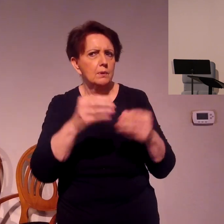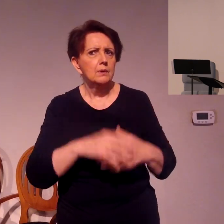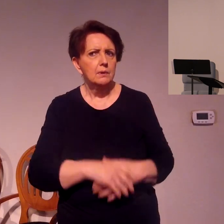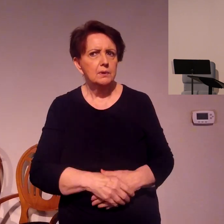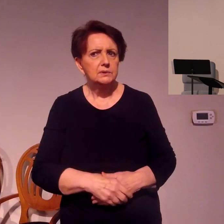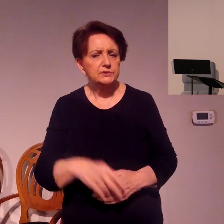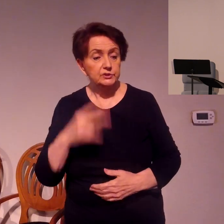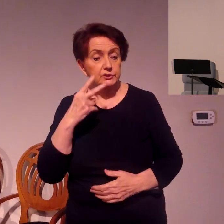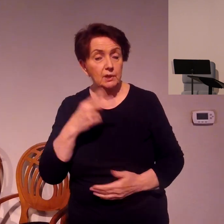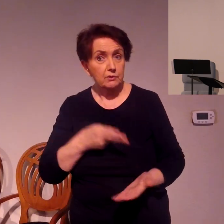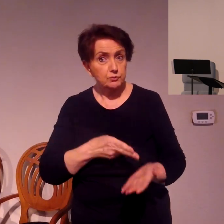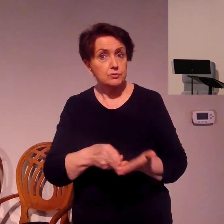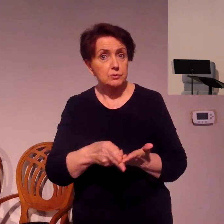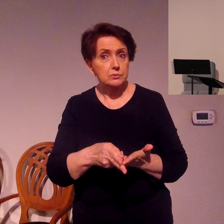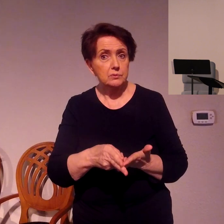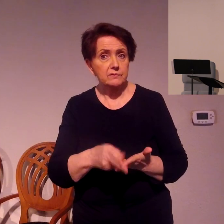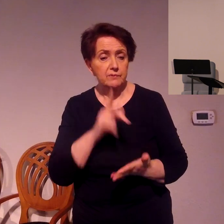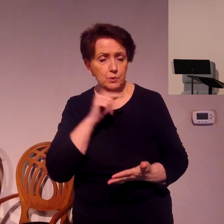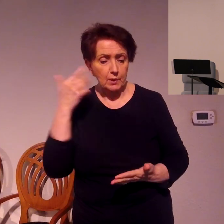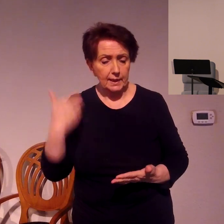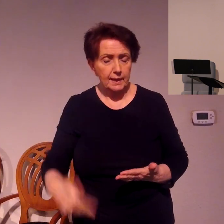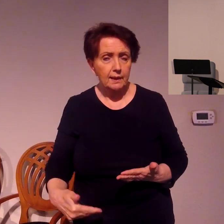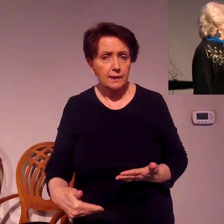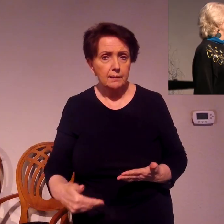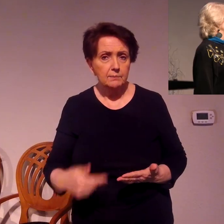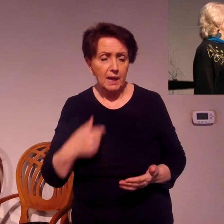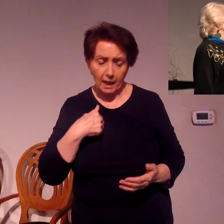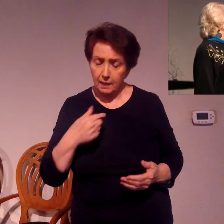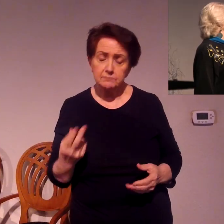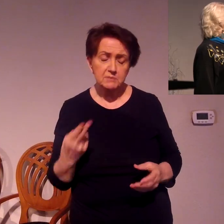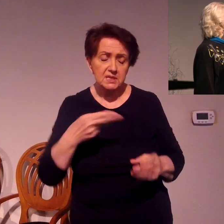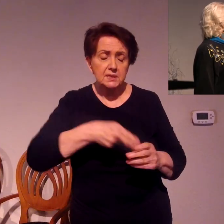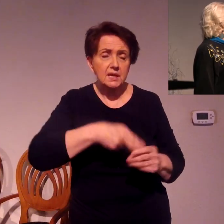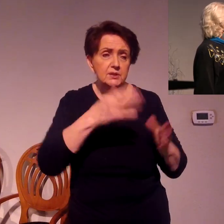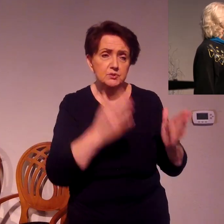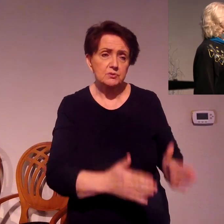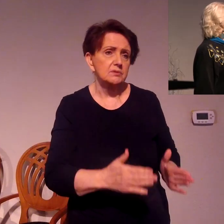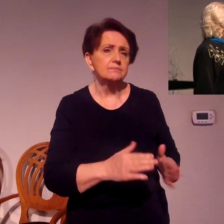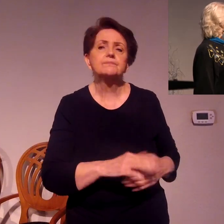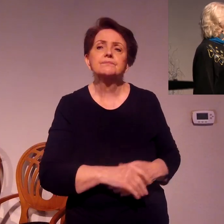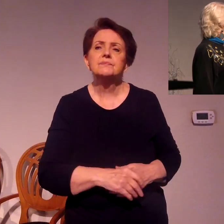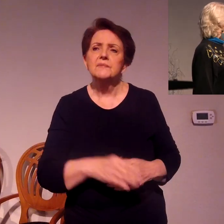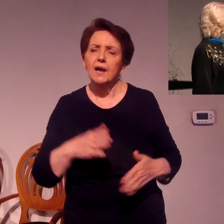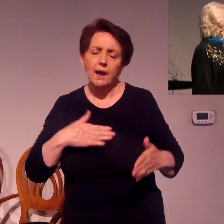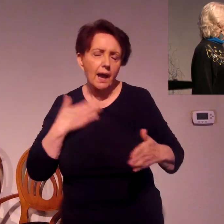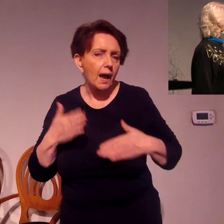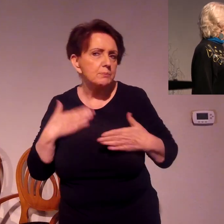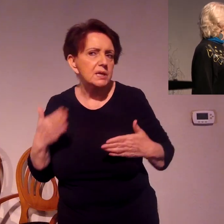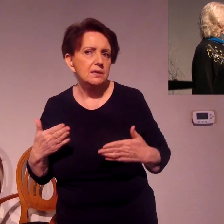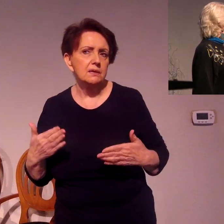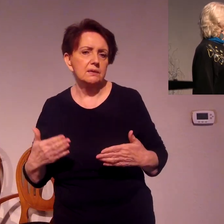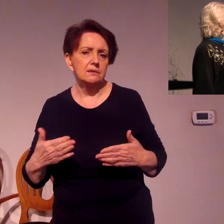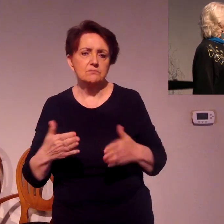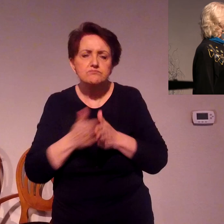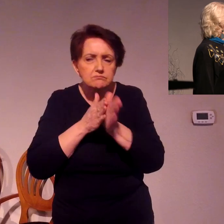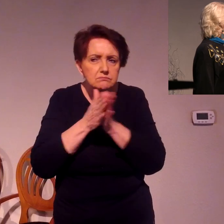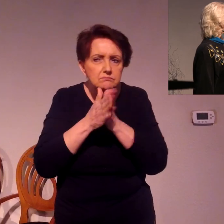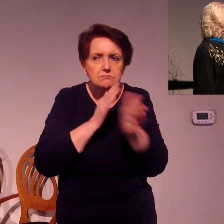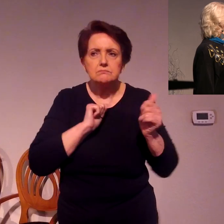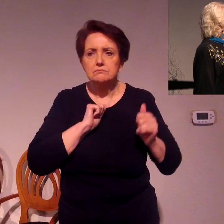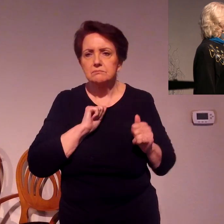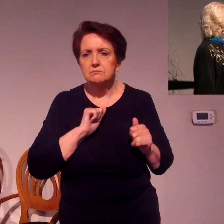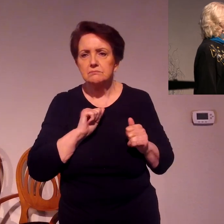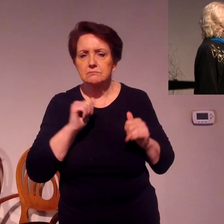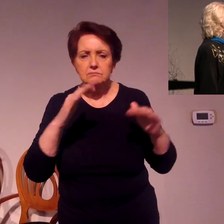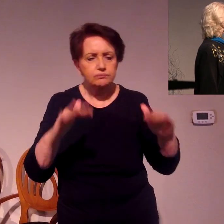saw the truth of who I am. I'm that engager. I am that energy, that happy, that enthusiasm and